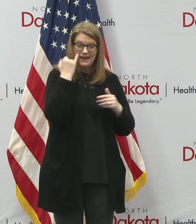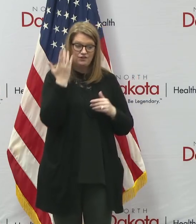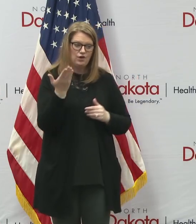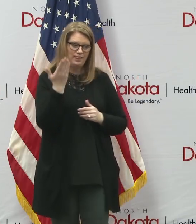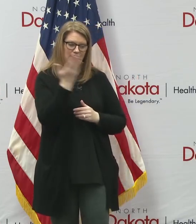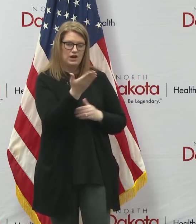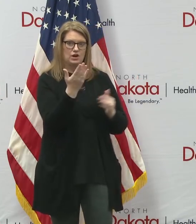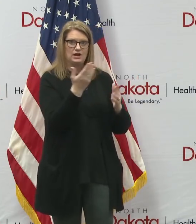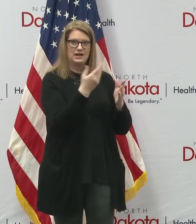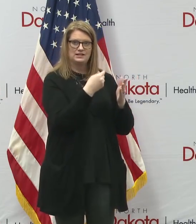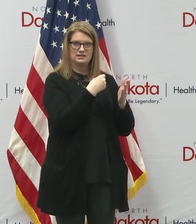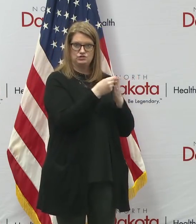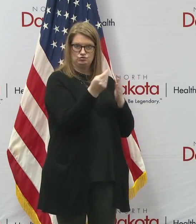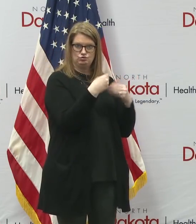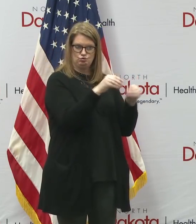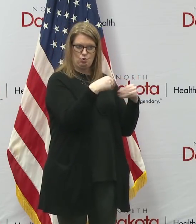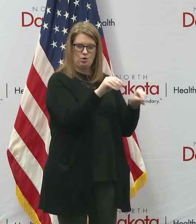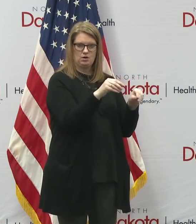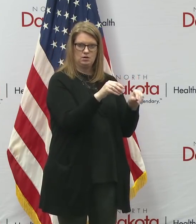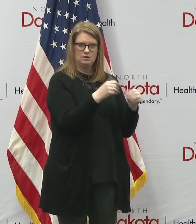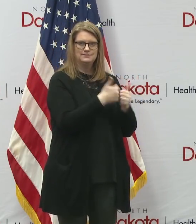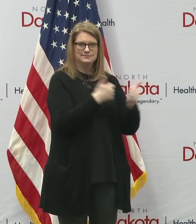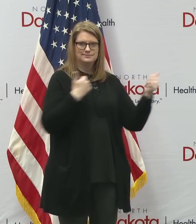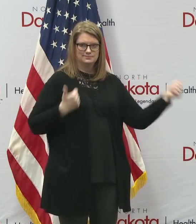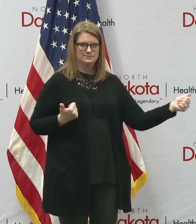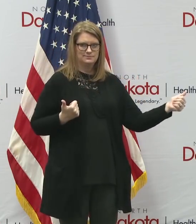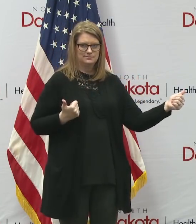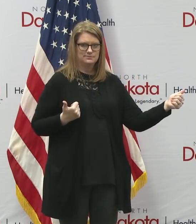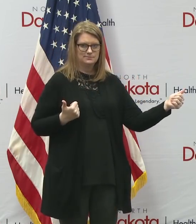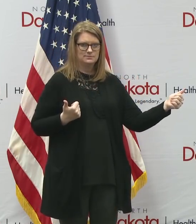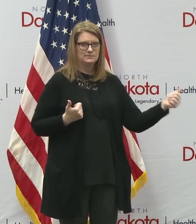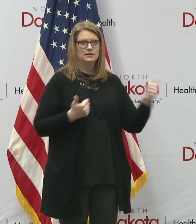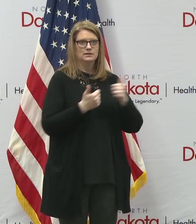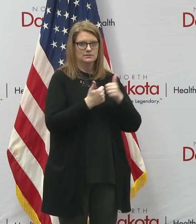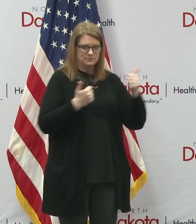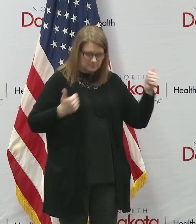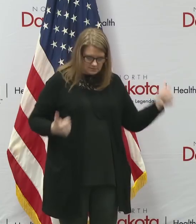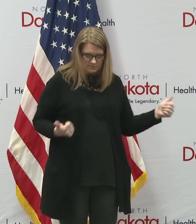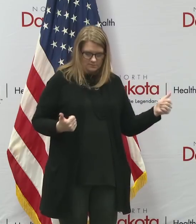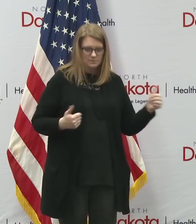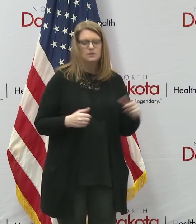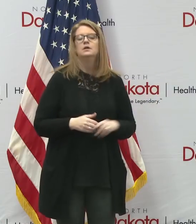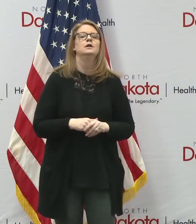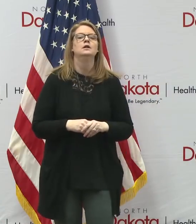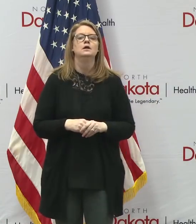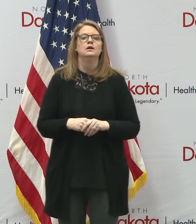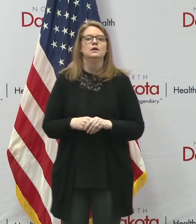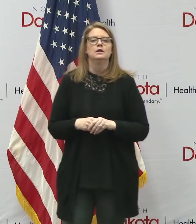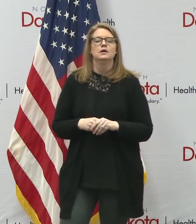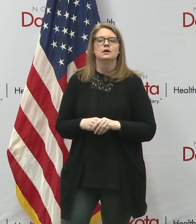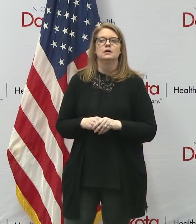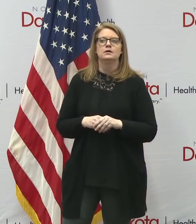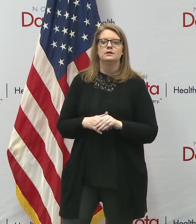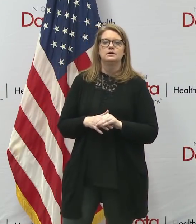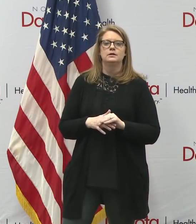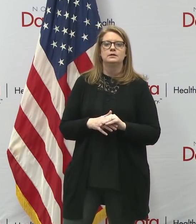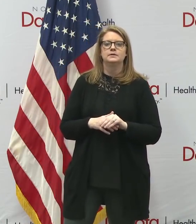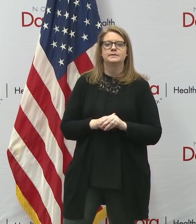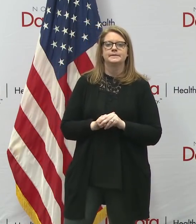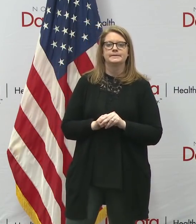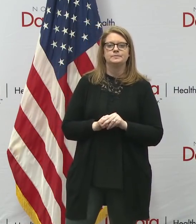yourself, can again practice safe distancing to make sure that you're not there. We've also asked people to consider